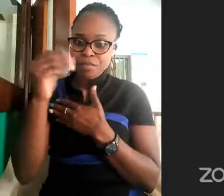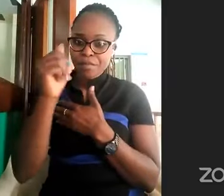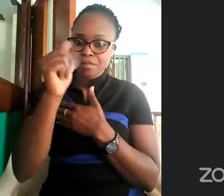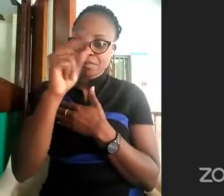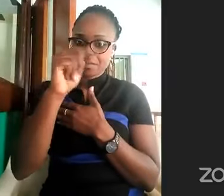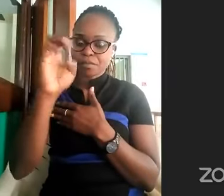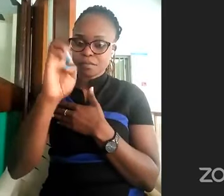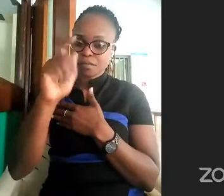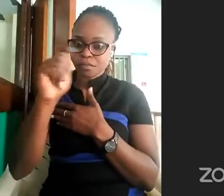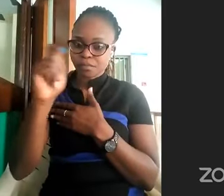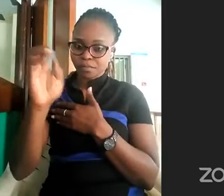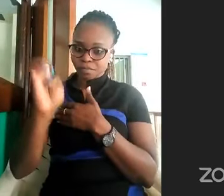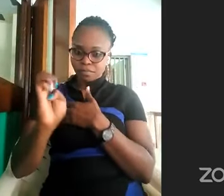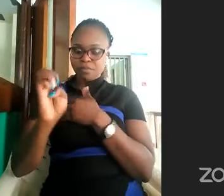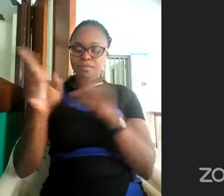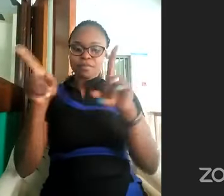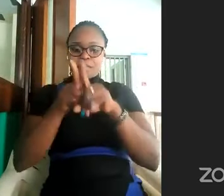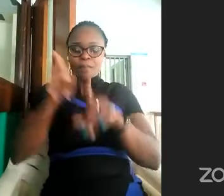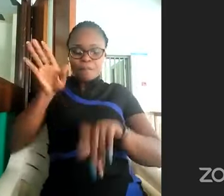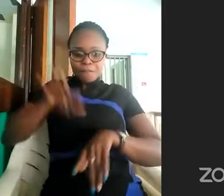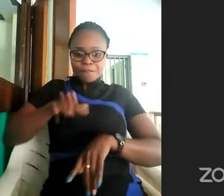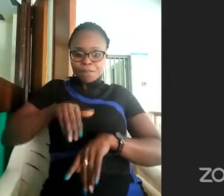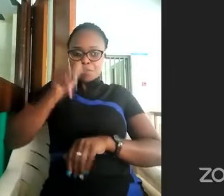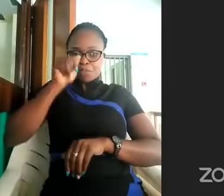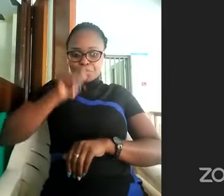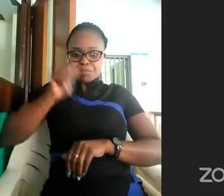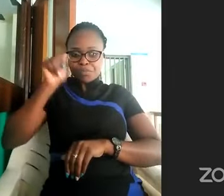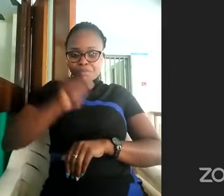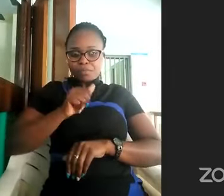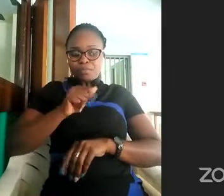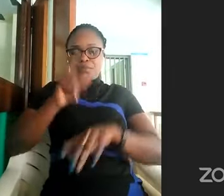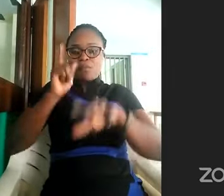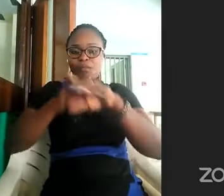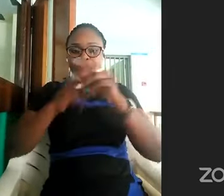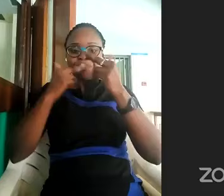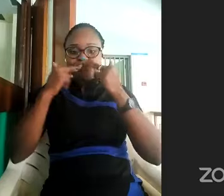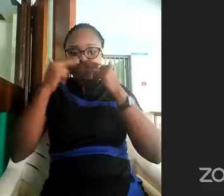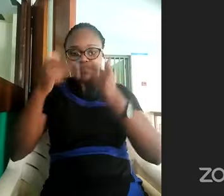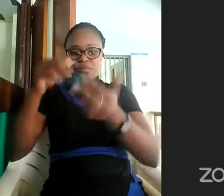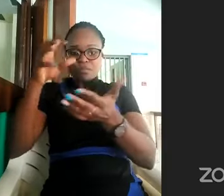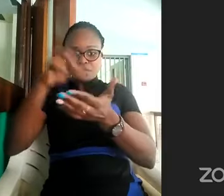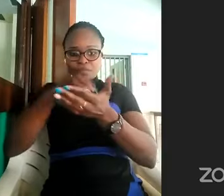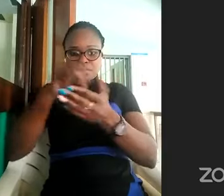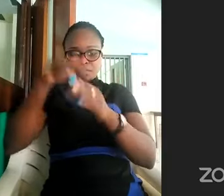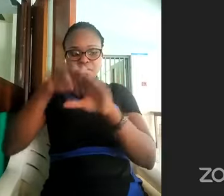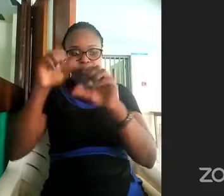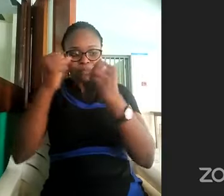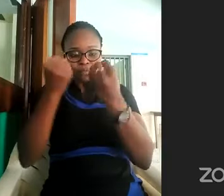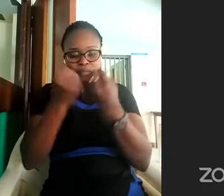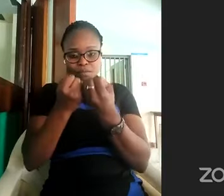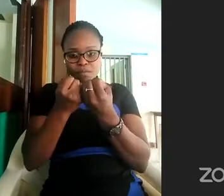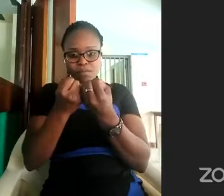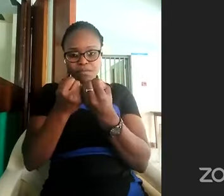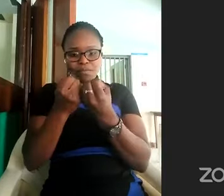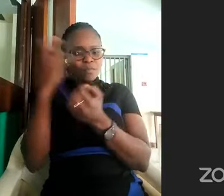with us when you talk about the reporting of cases, when you have cases in the society, we do hear about IPOA, and